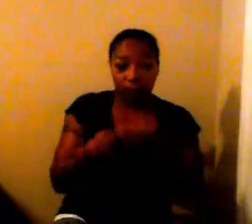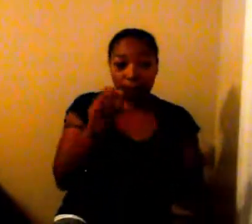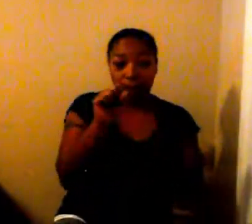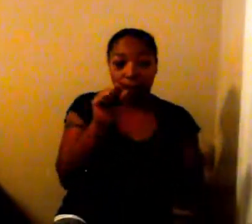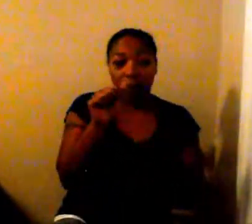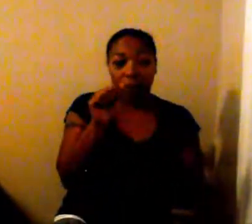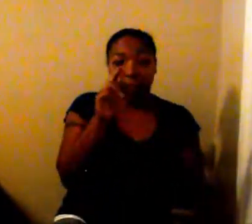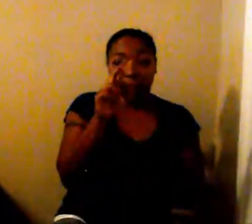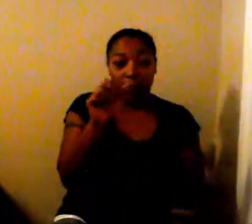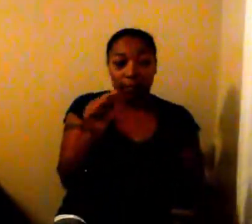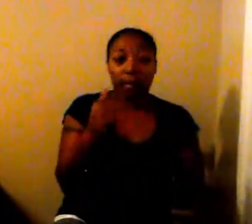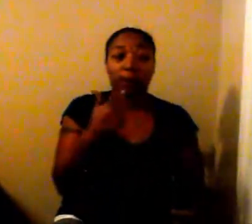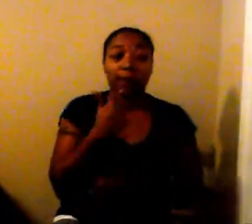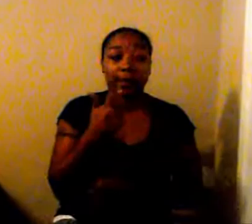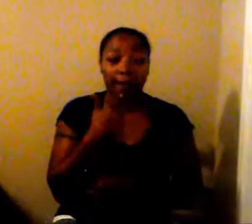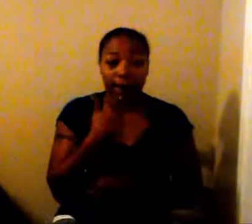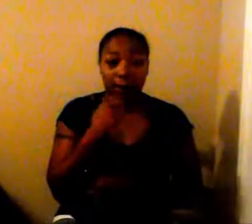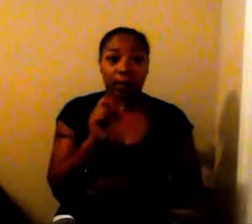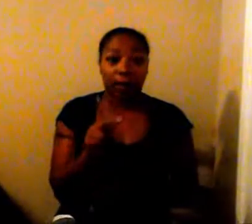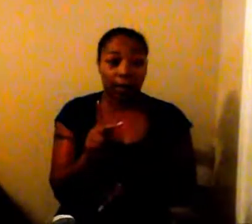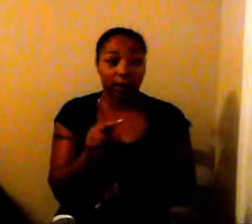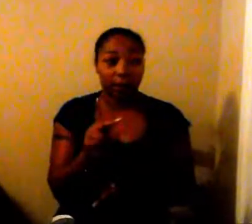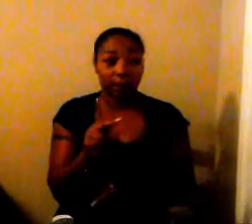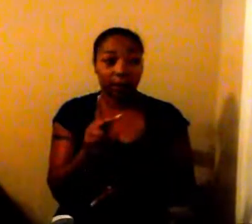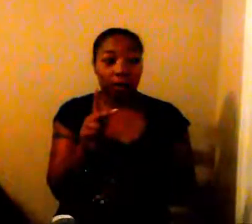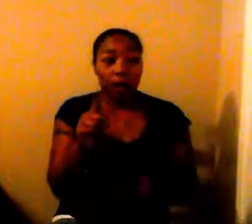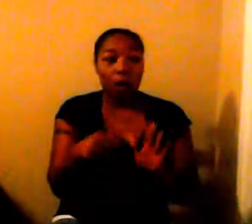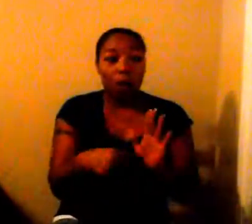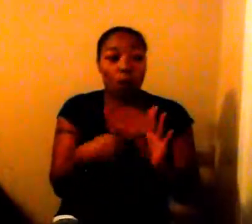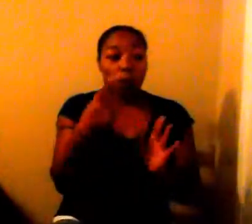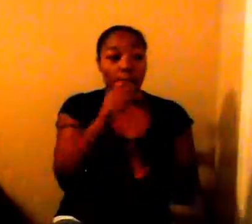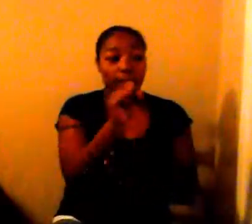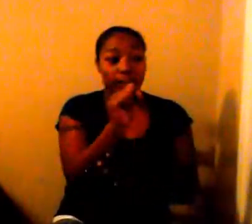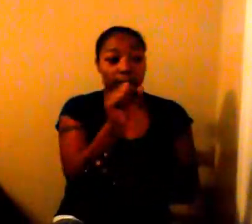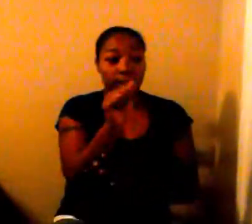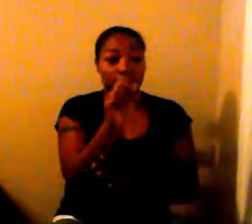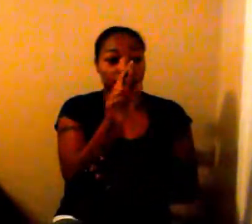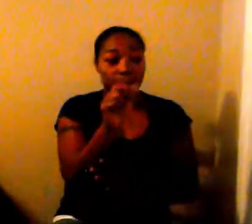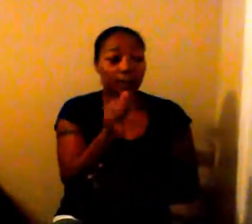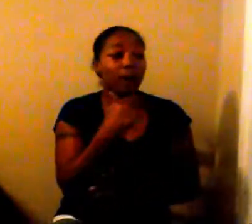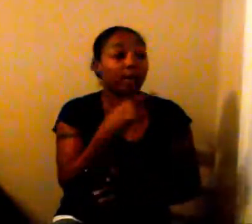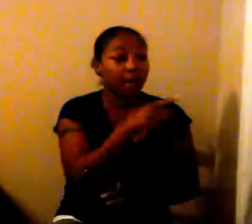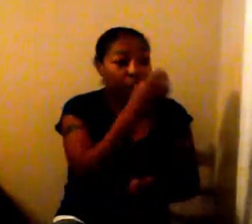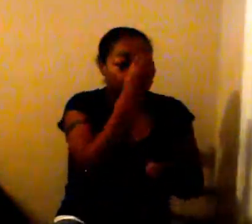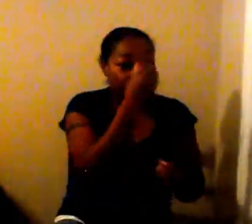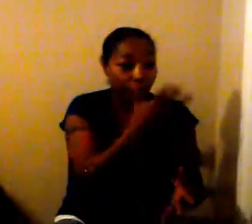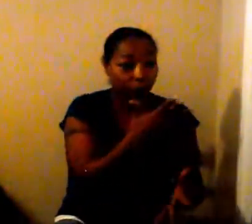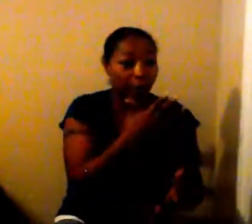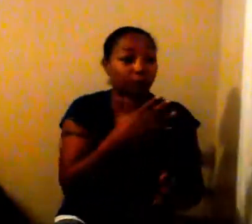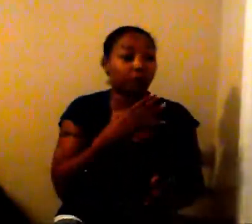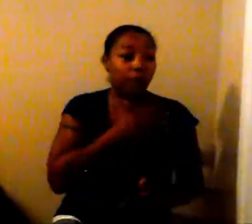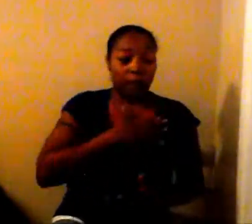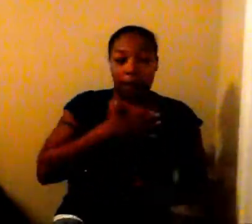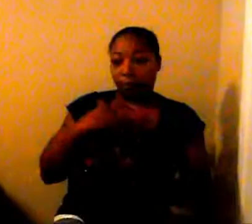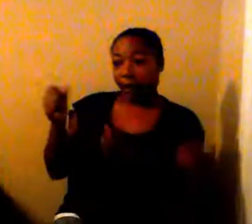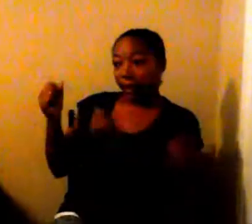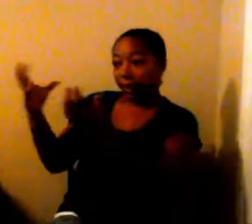what Sarah's saying, okay? Once Sarah tells you the information, please